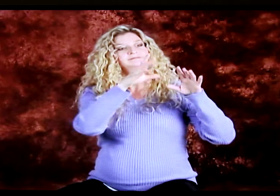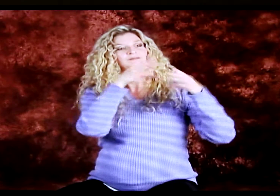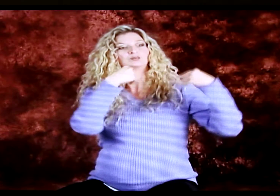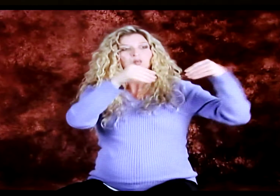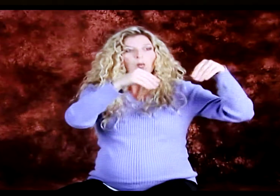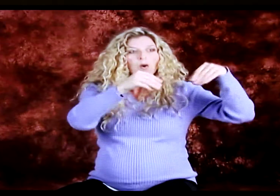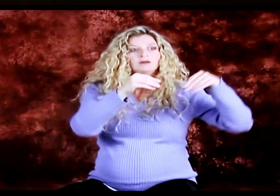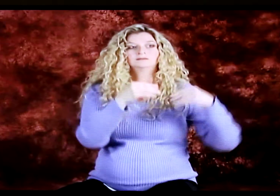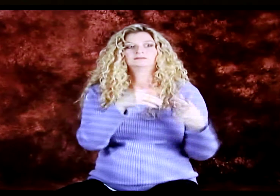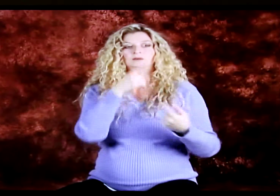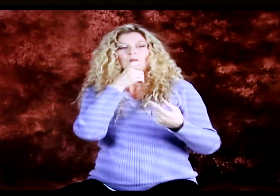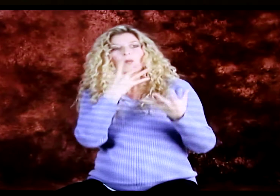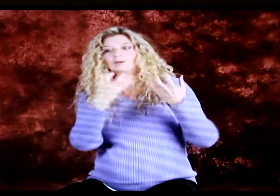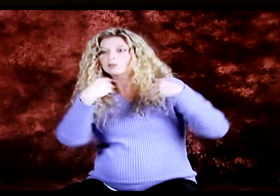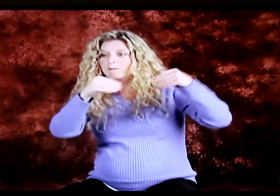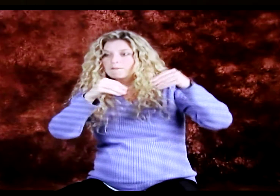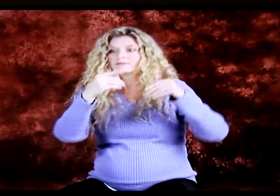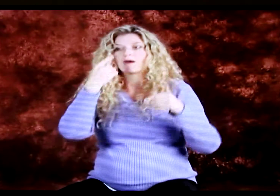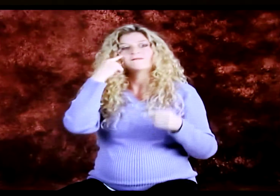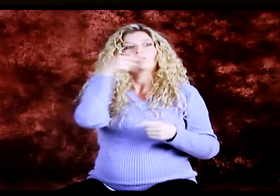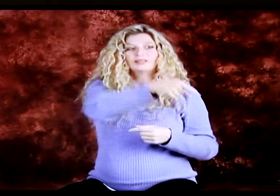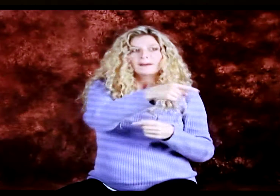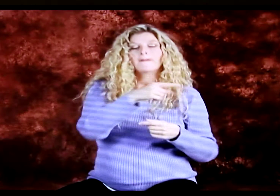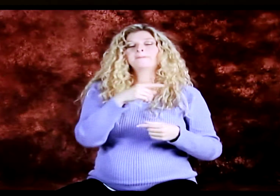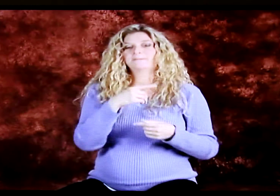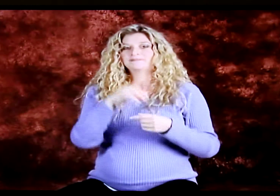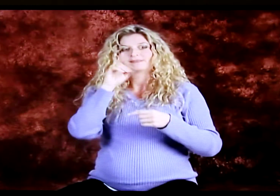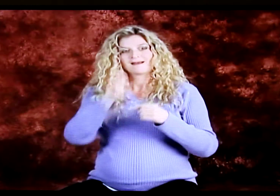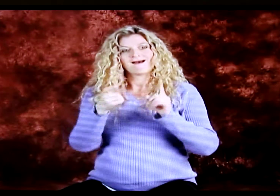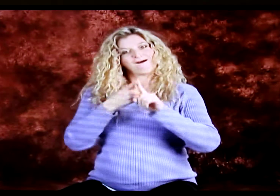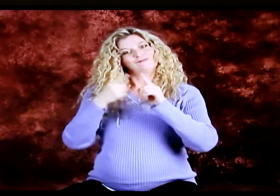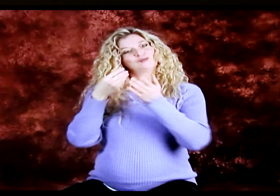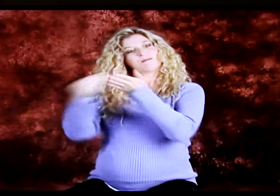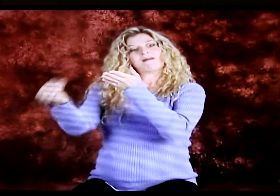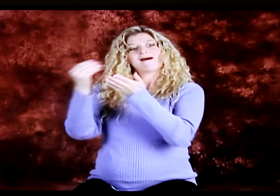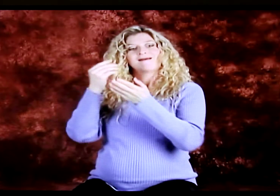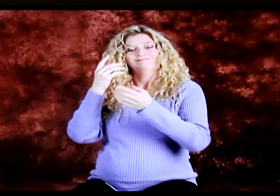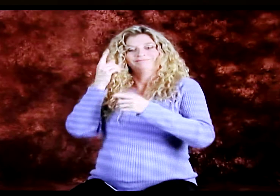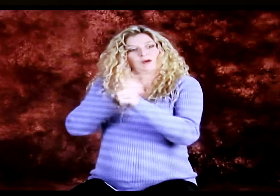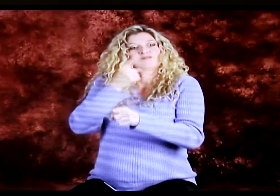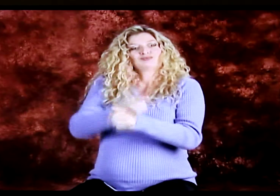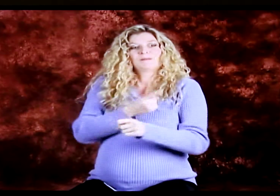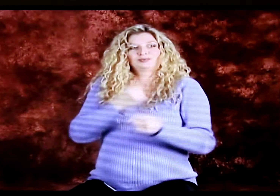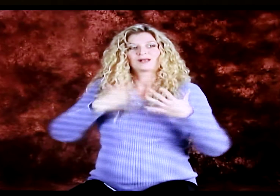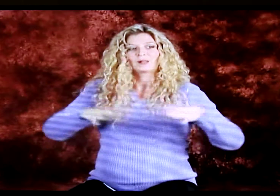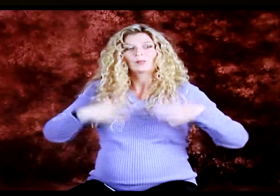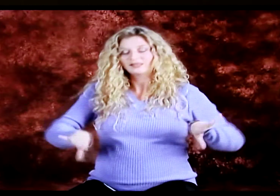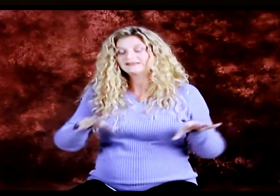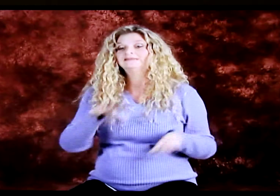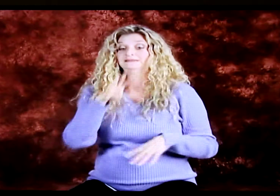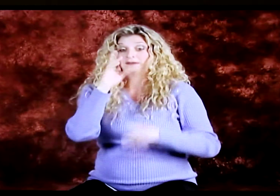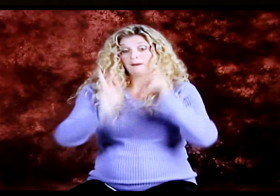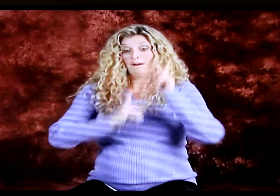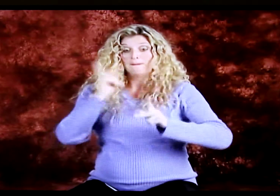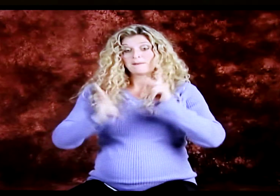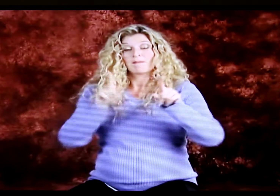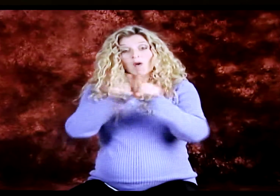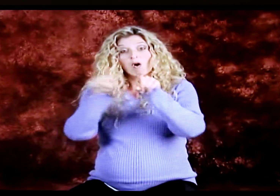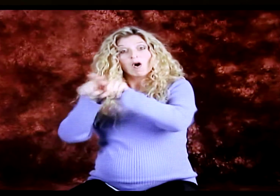You know, depending on the fashion stores in that area, you know, they buy the clothes for those consumers, you know, appropriate clothing for that.